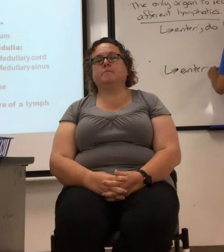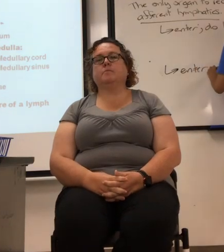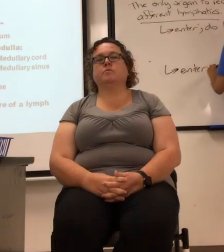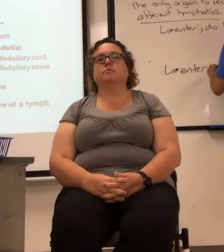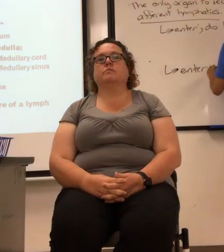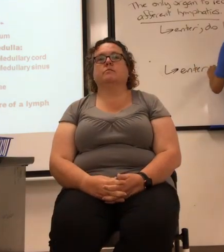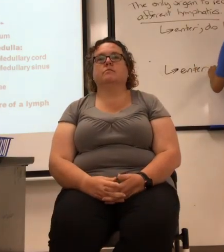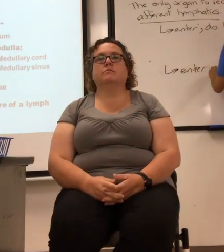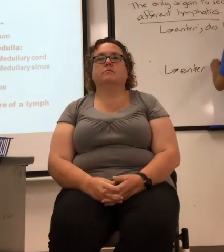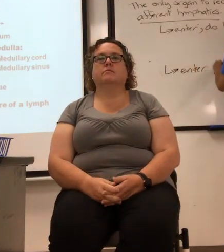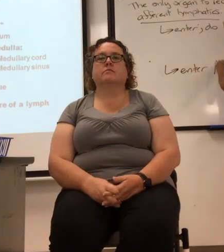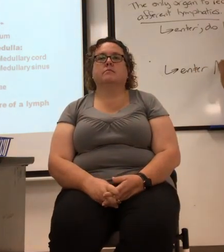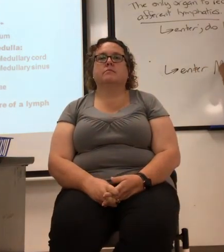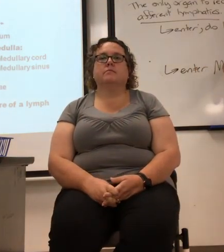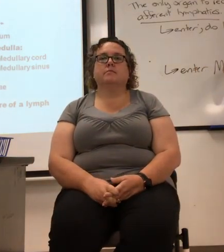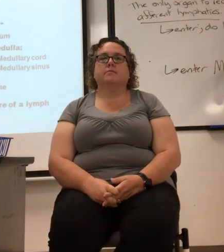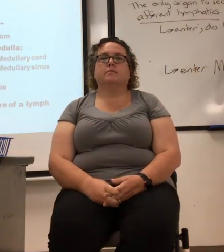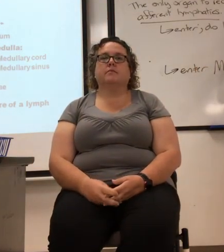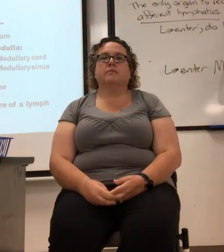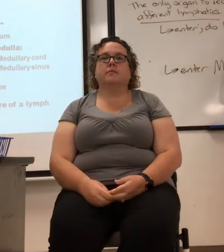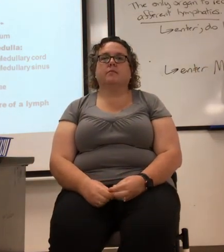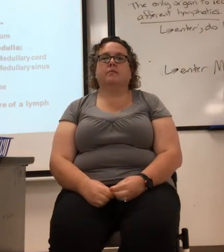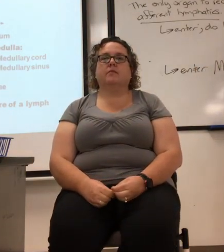Enter medulla.